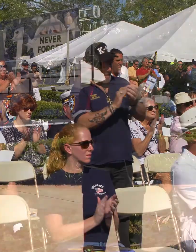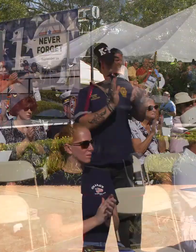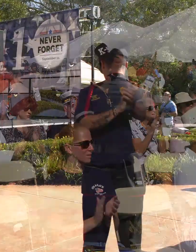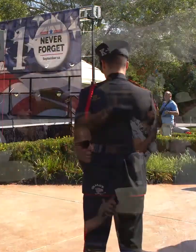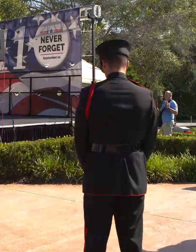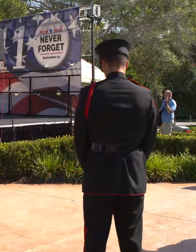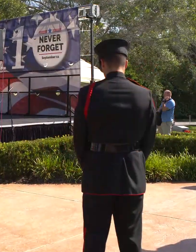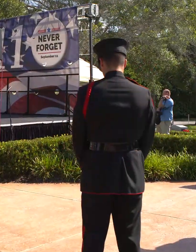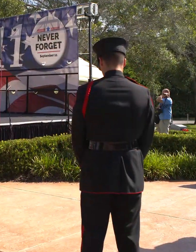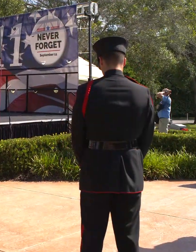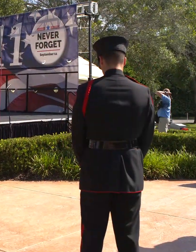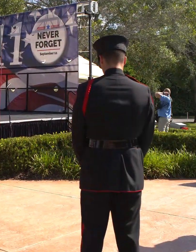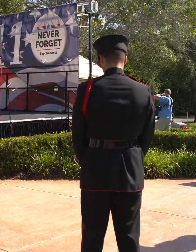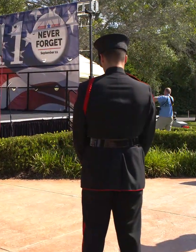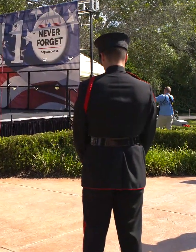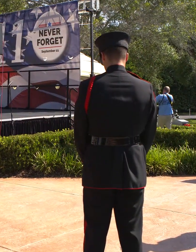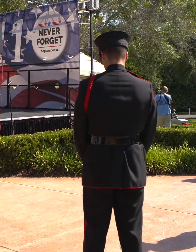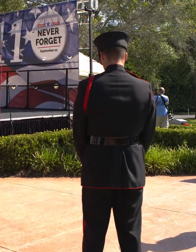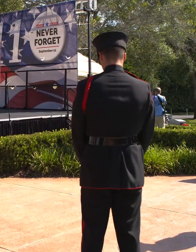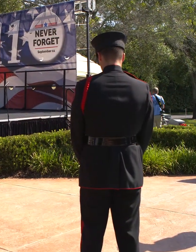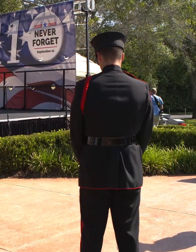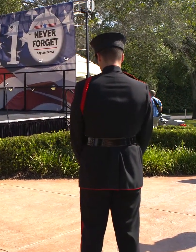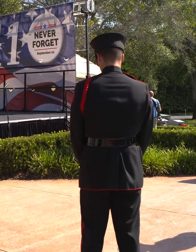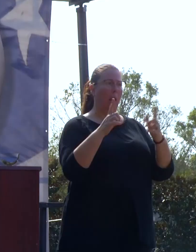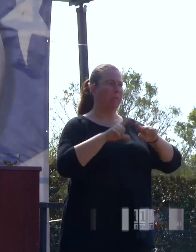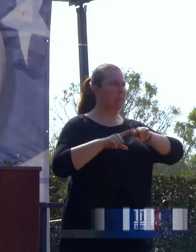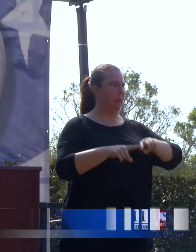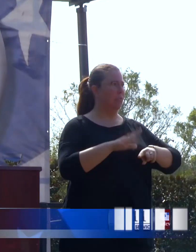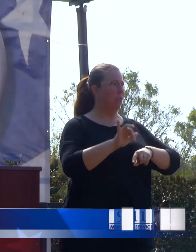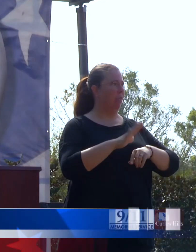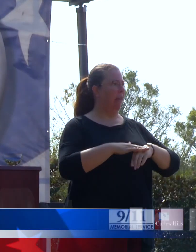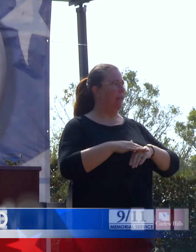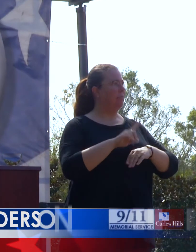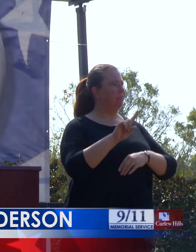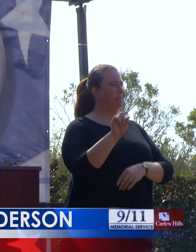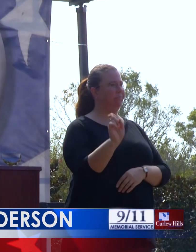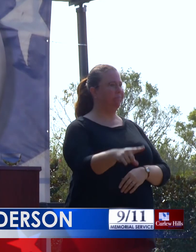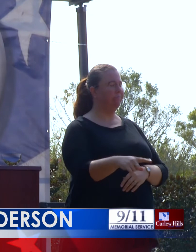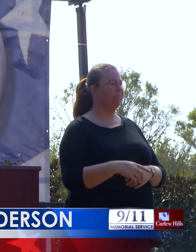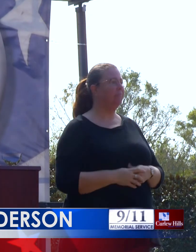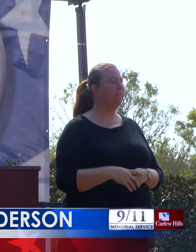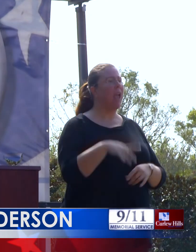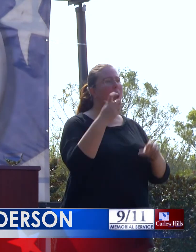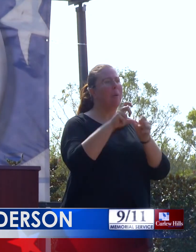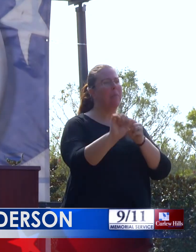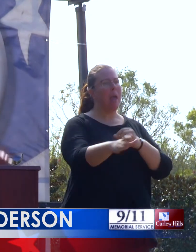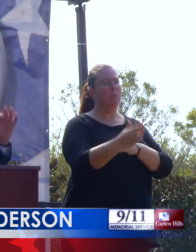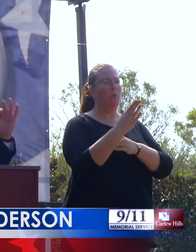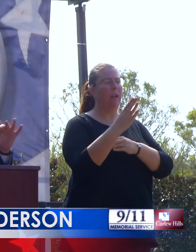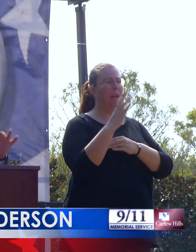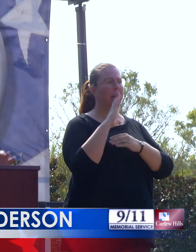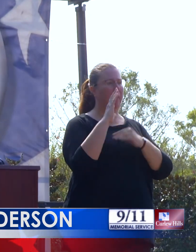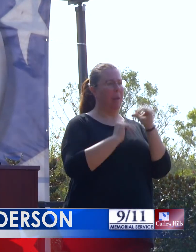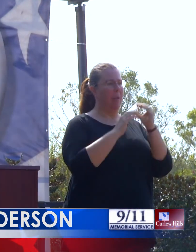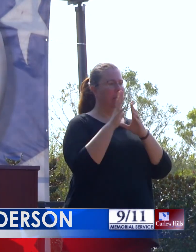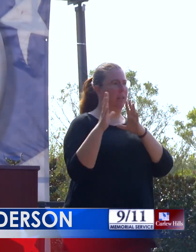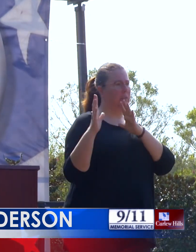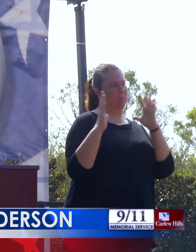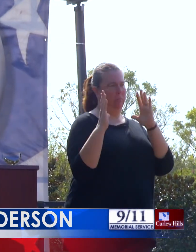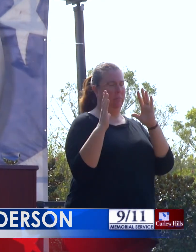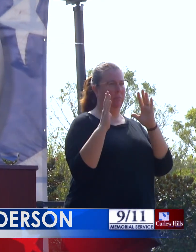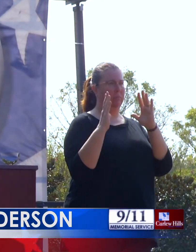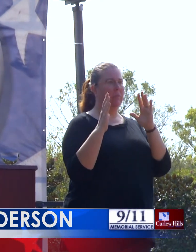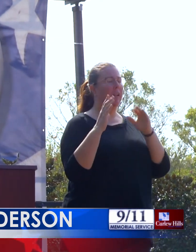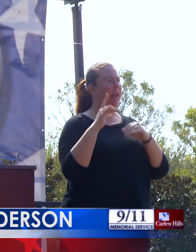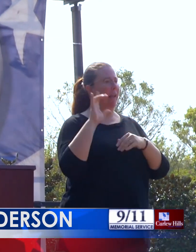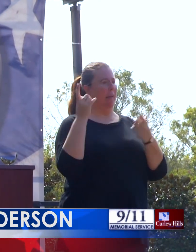I was one of those that was in the World Trade Center on that terrible day. I remember on the morning the shutter of the building when the first plane crashed